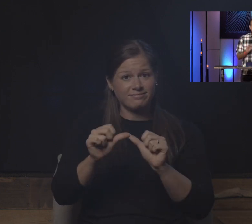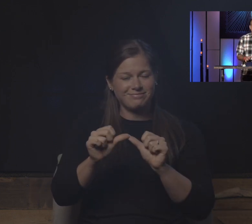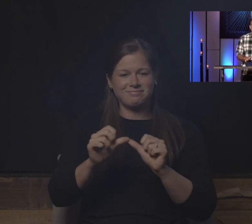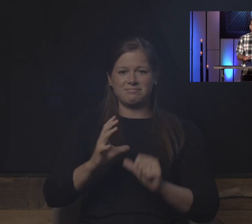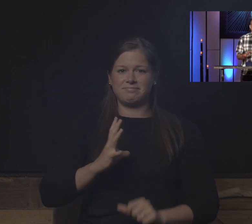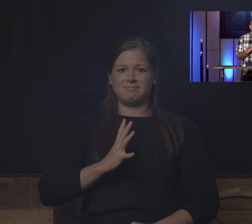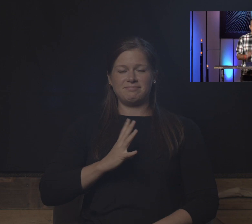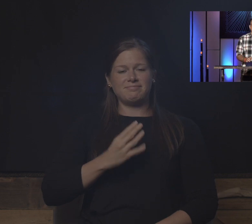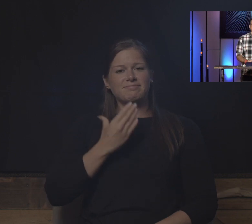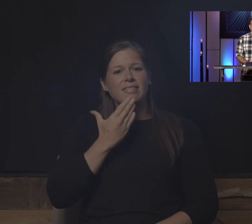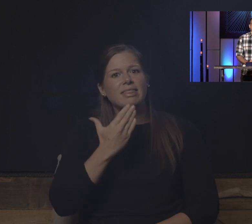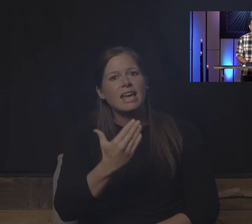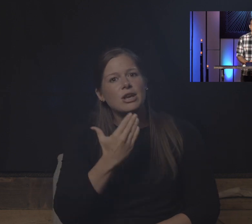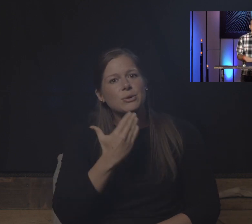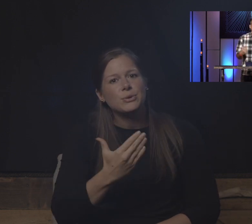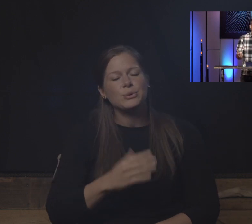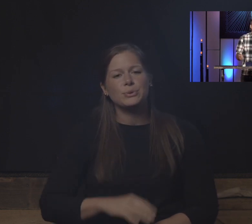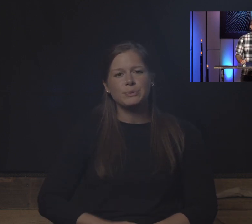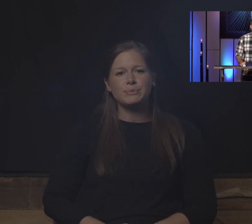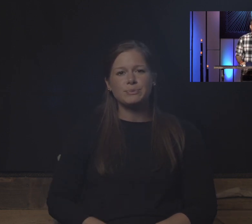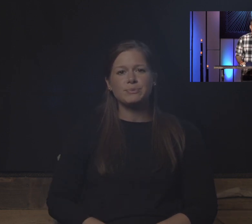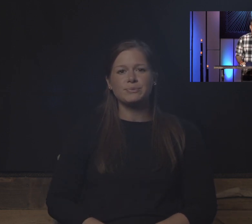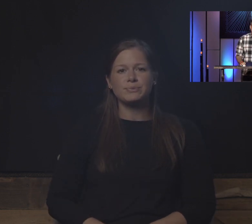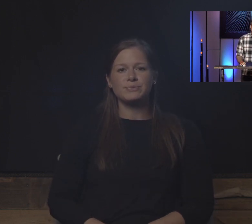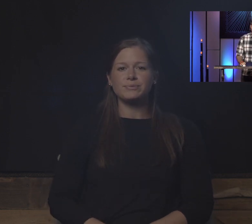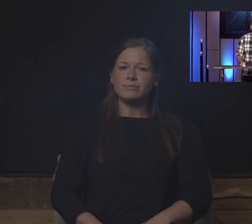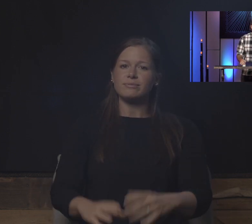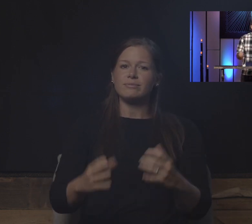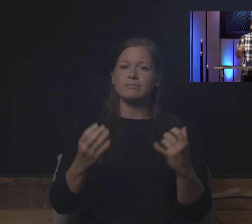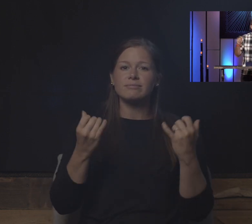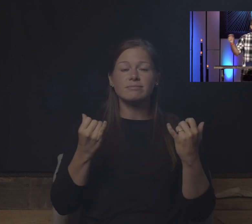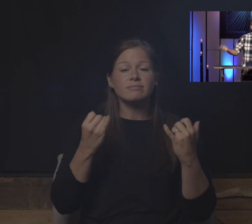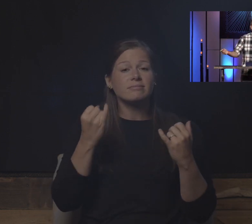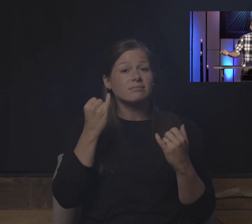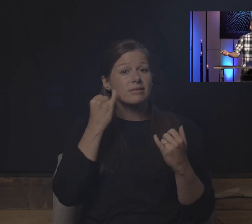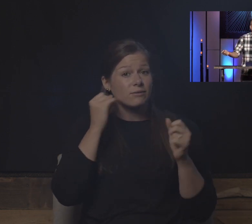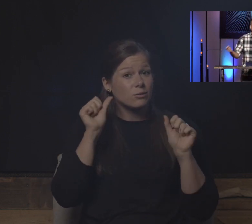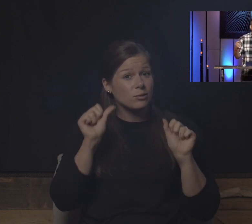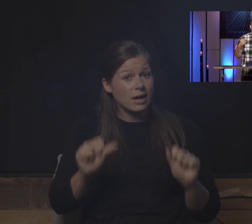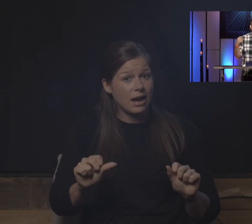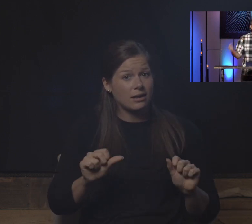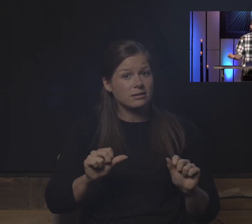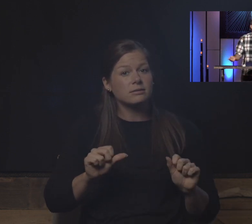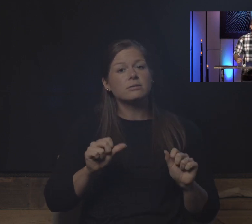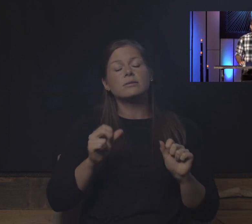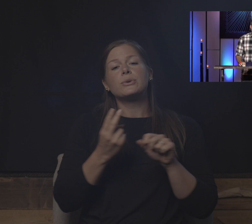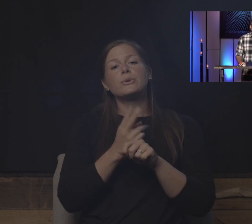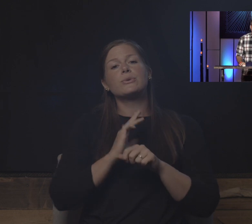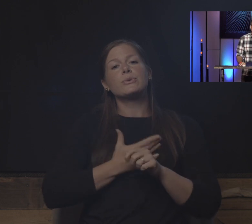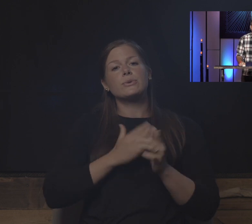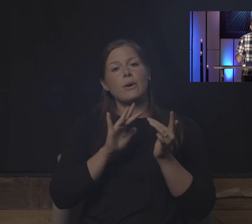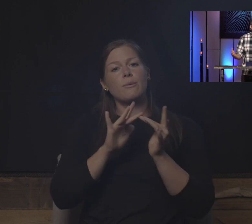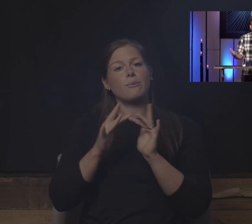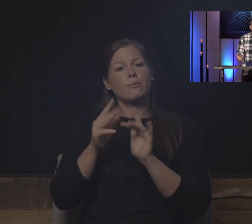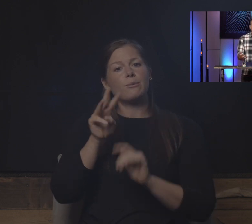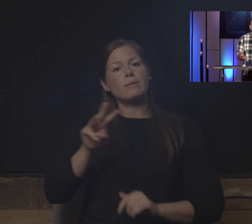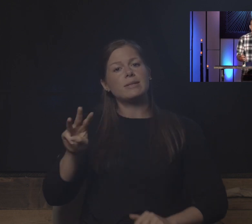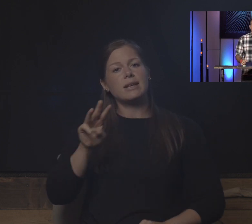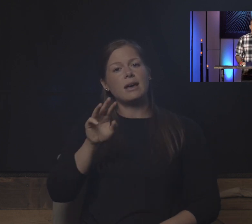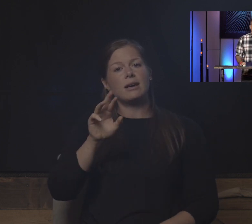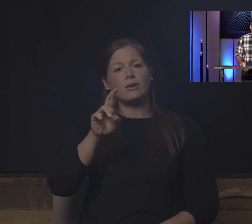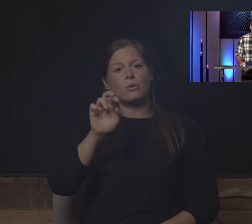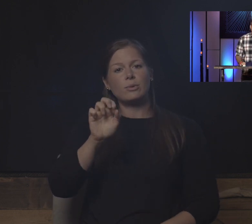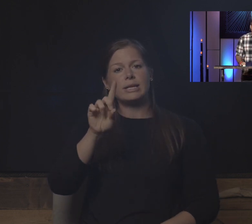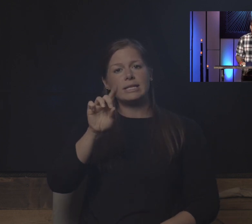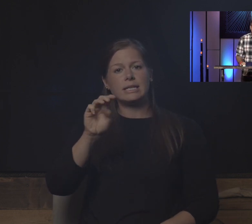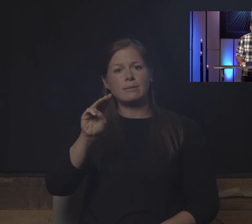now's the time to do it. You can help your brothers and sisters. Go give on our website, RedeemerAZ.org. We'd recommend